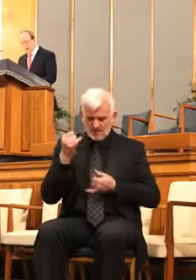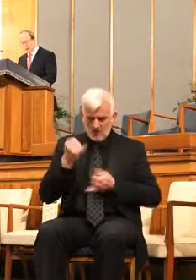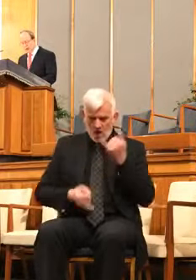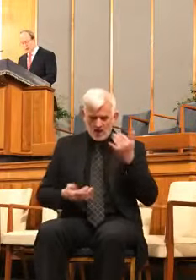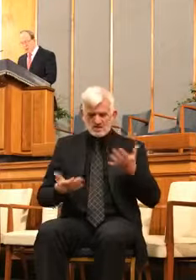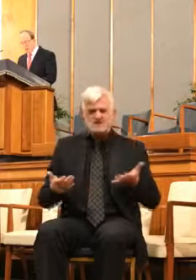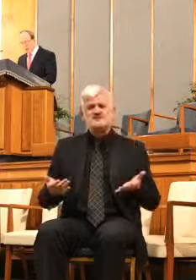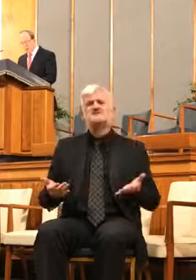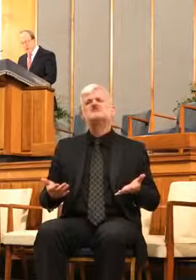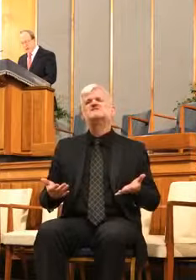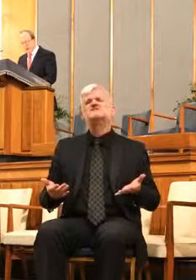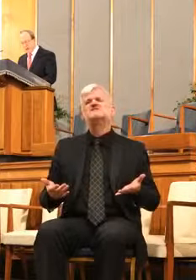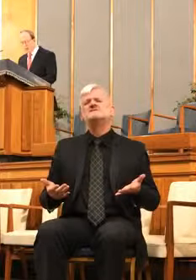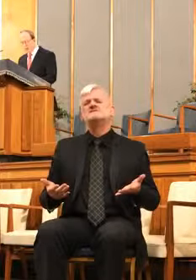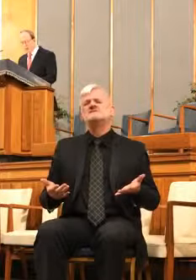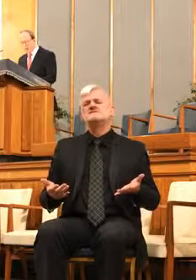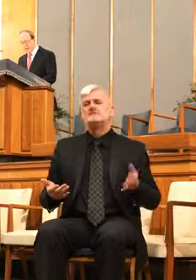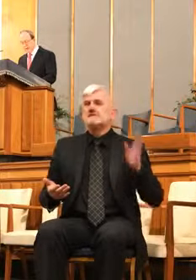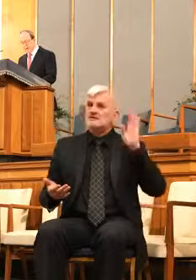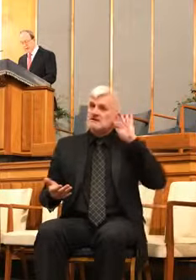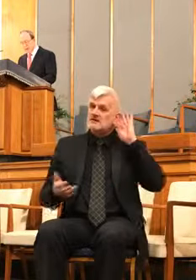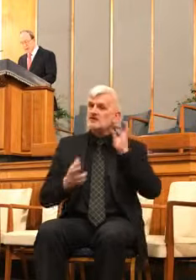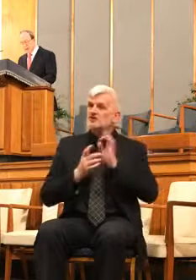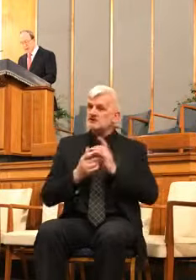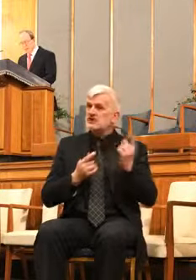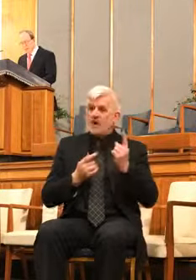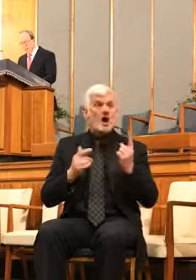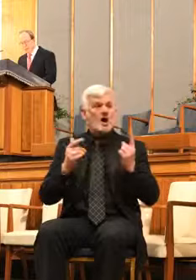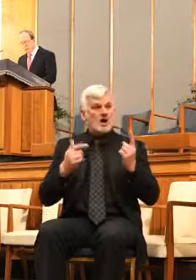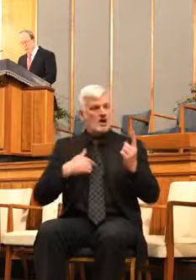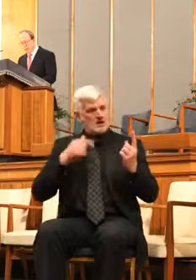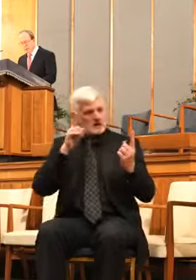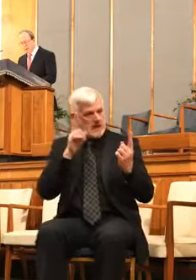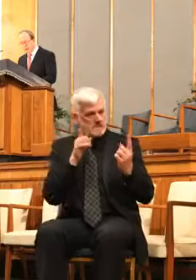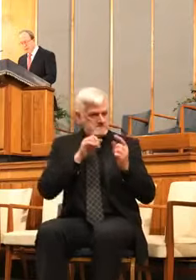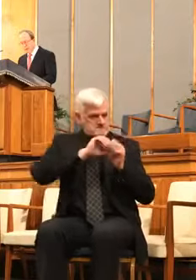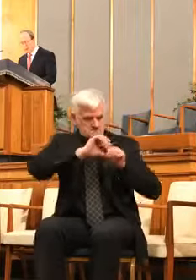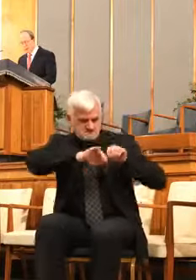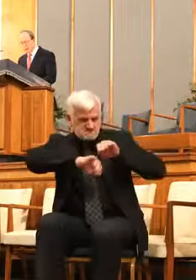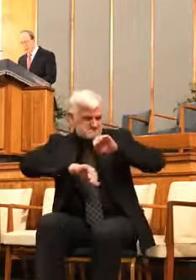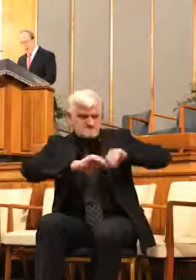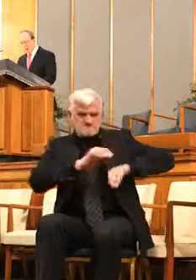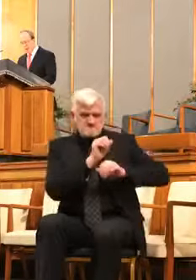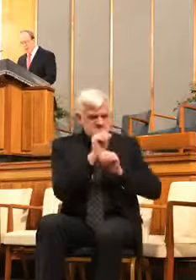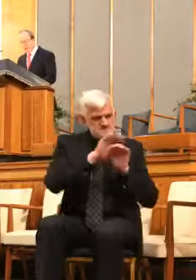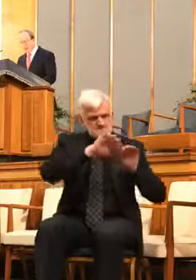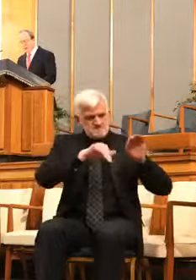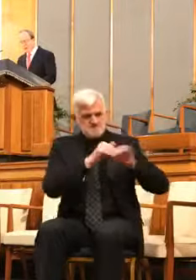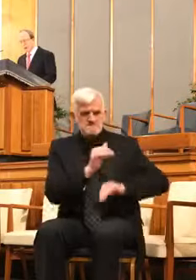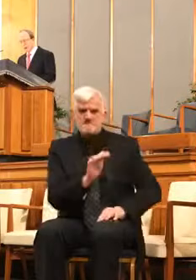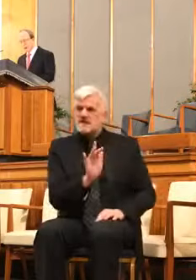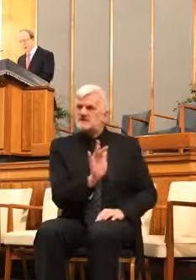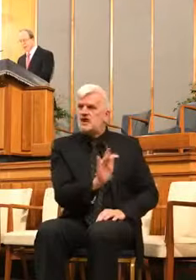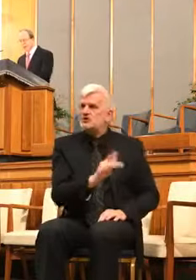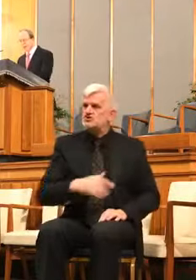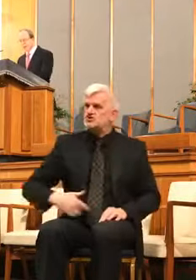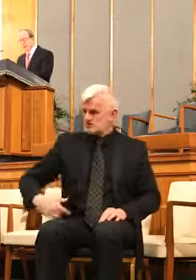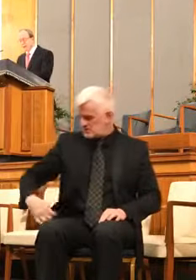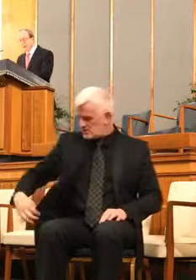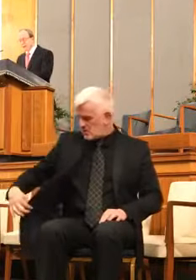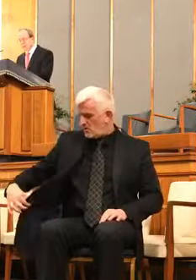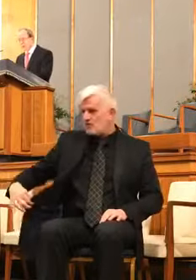worse. When she had heard of Jesus, came in the press behind him, and touched his